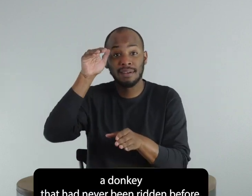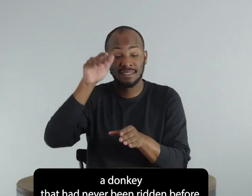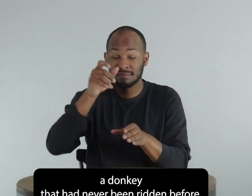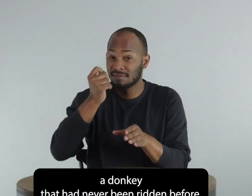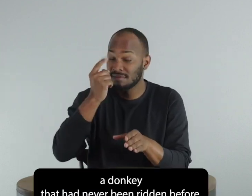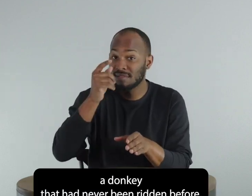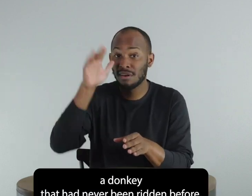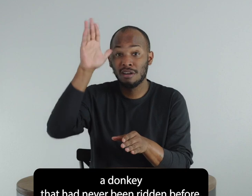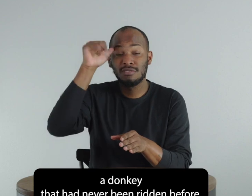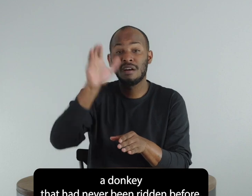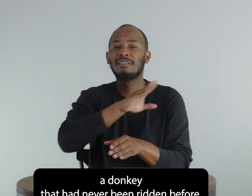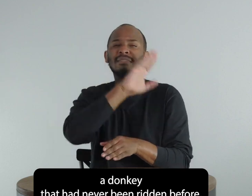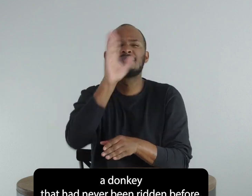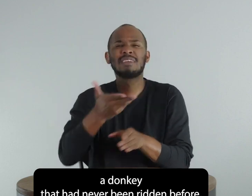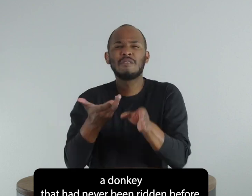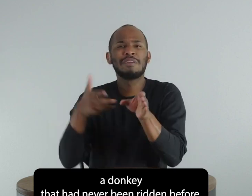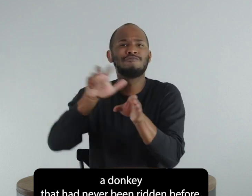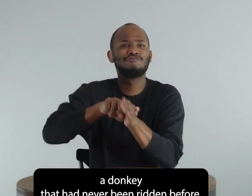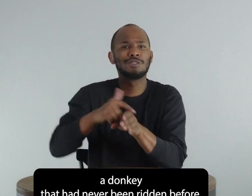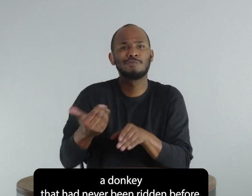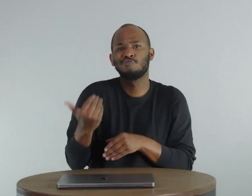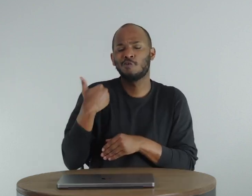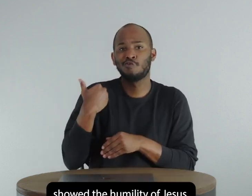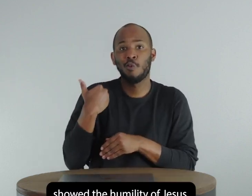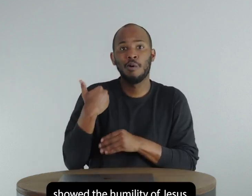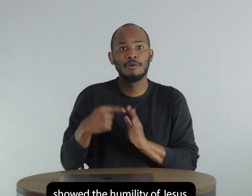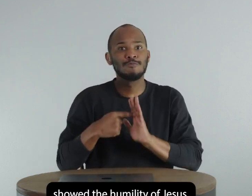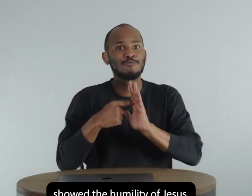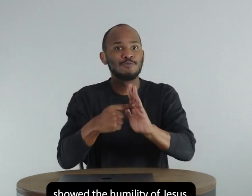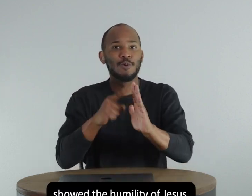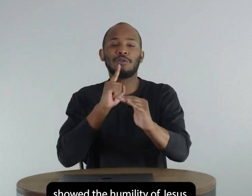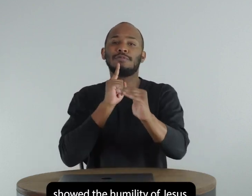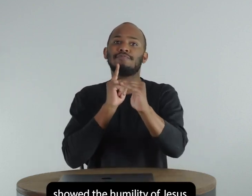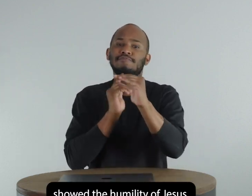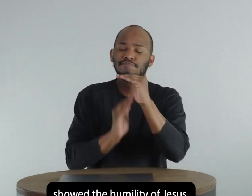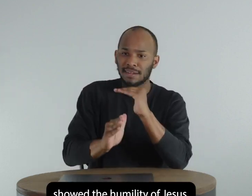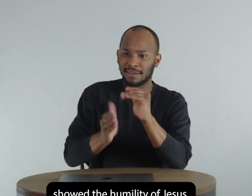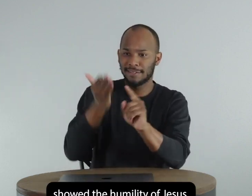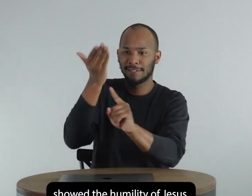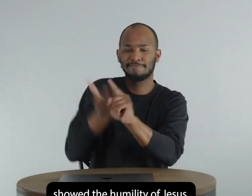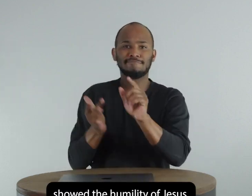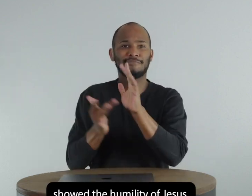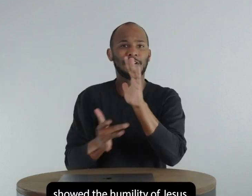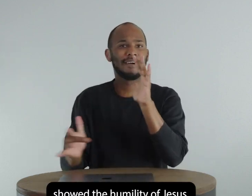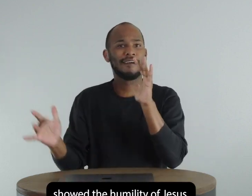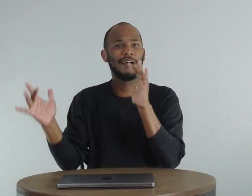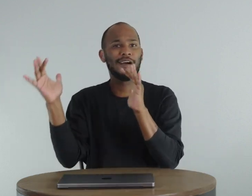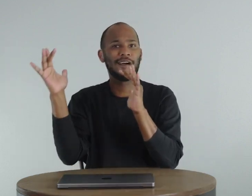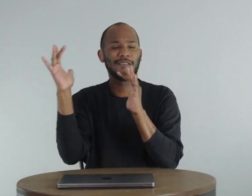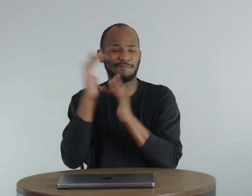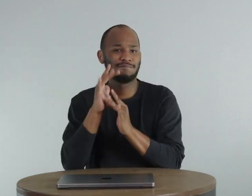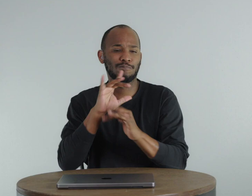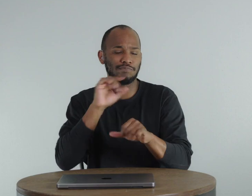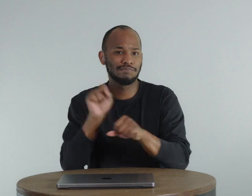donkey that had never been ridden before, showed the humility of Jesus.